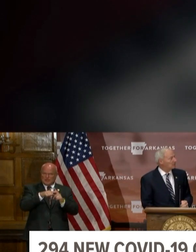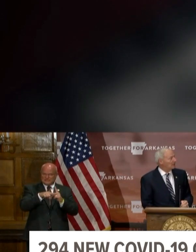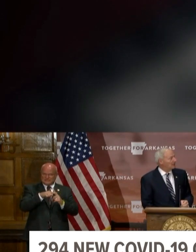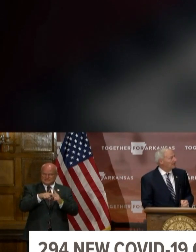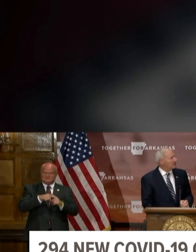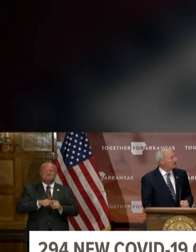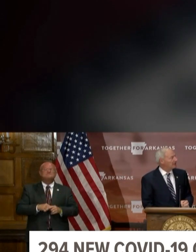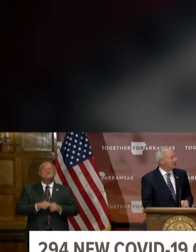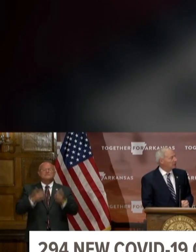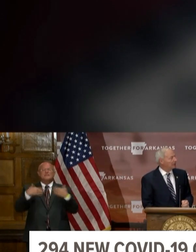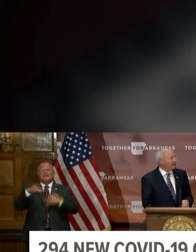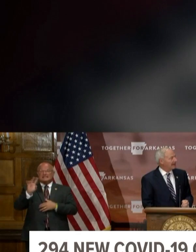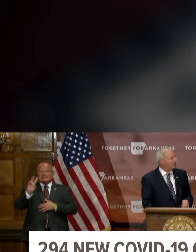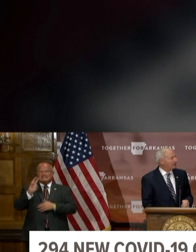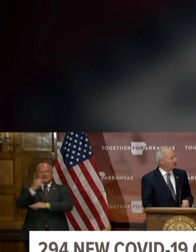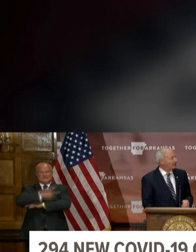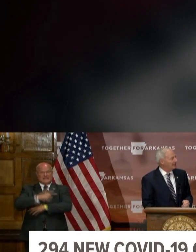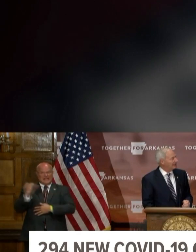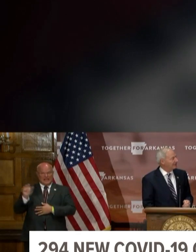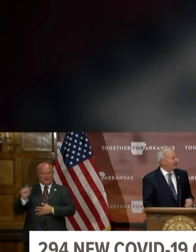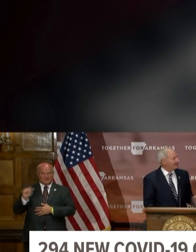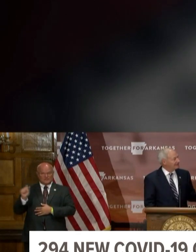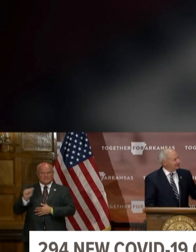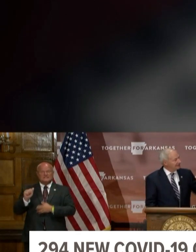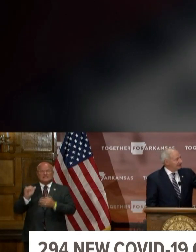the 7-day rolling average.